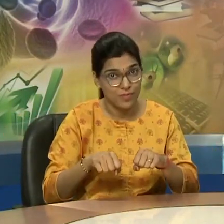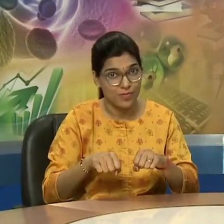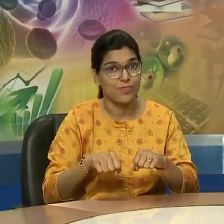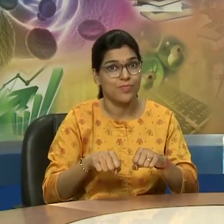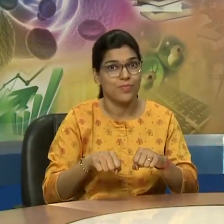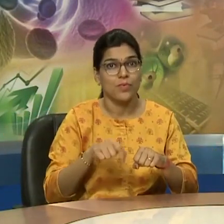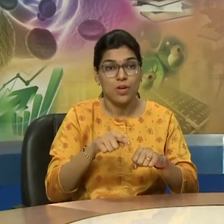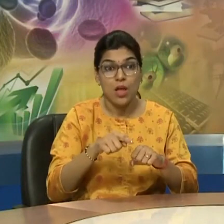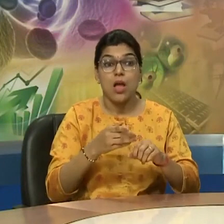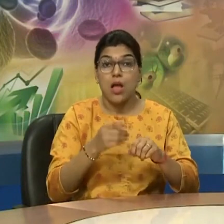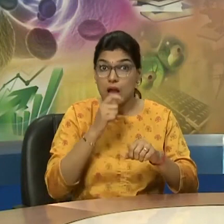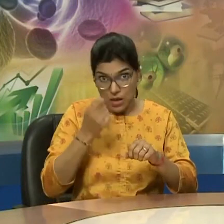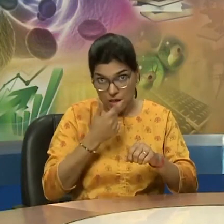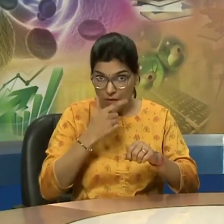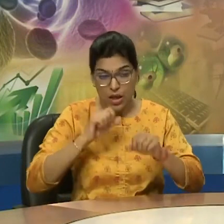village pharmacy?